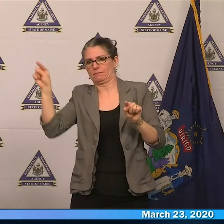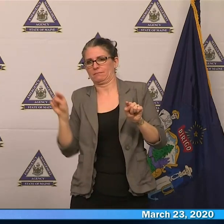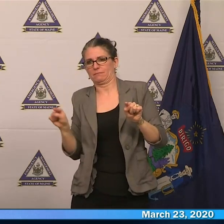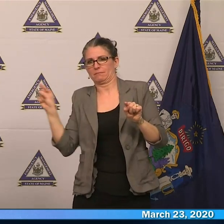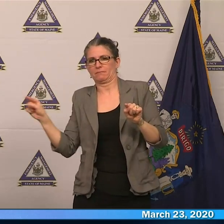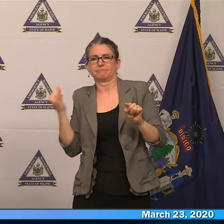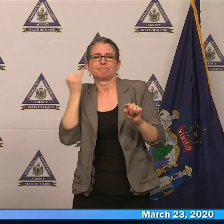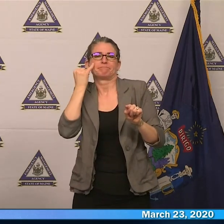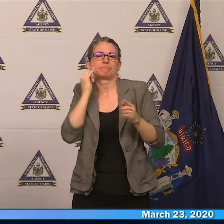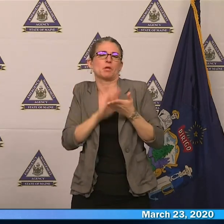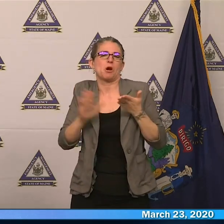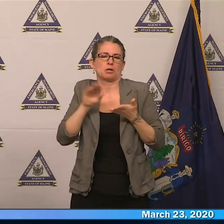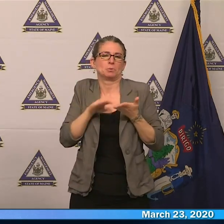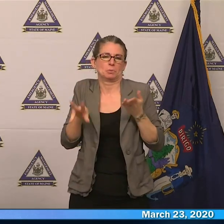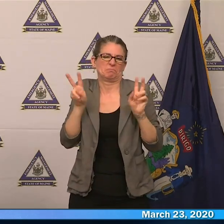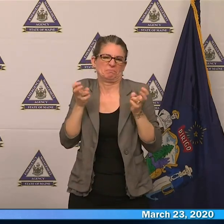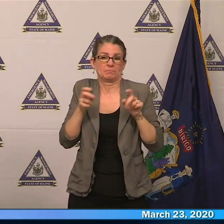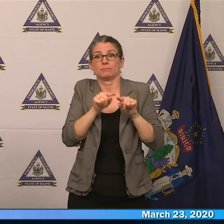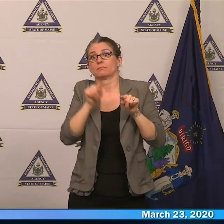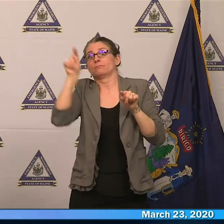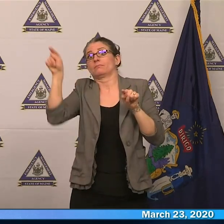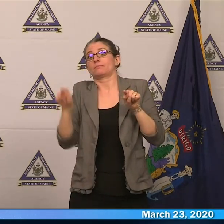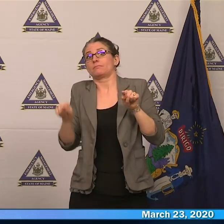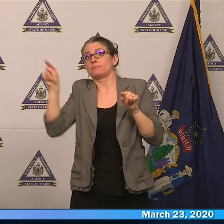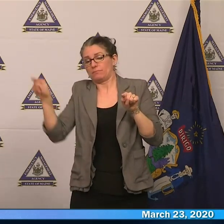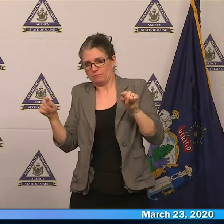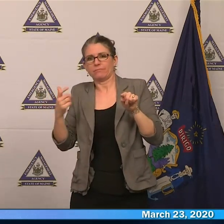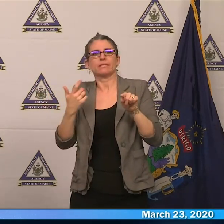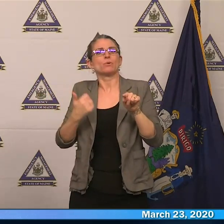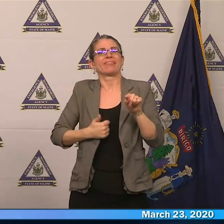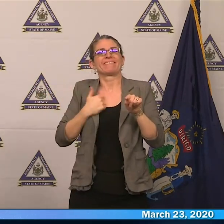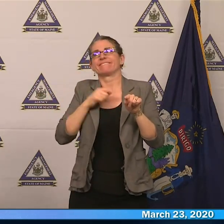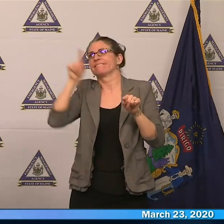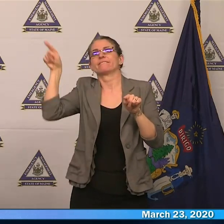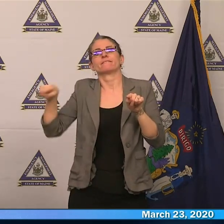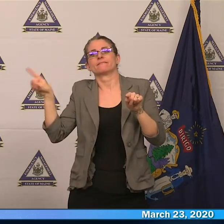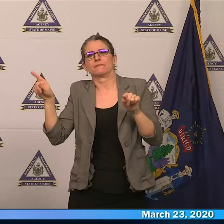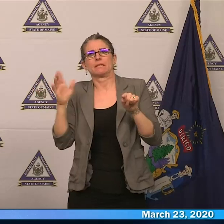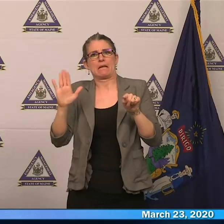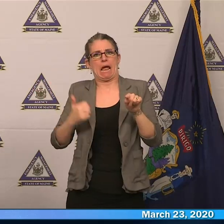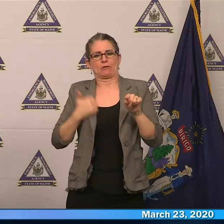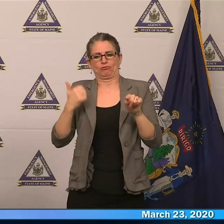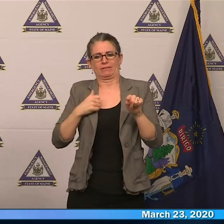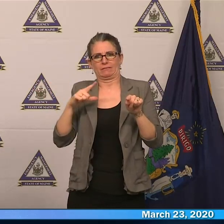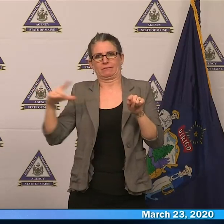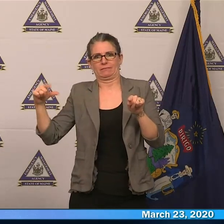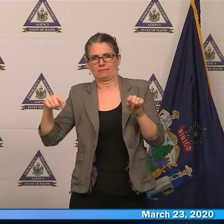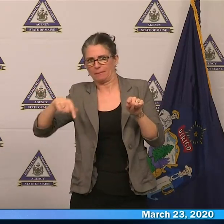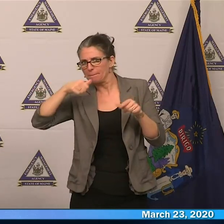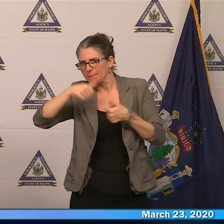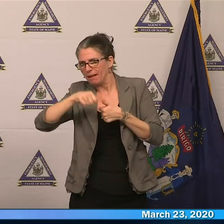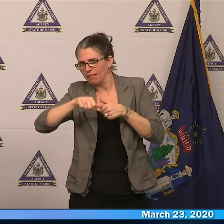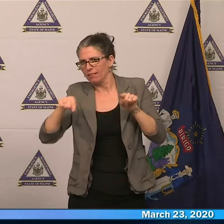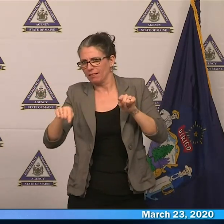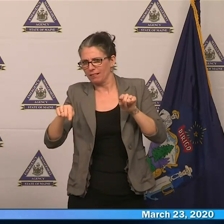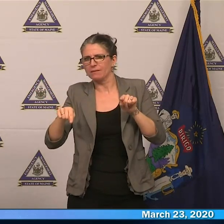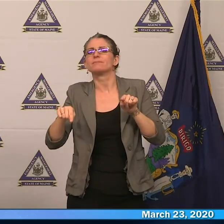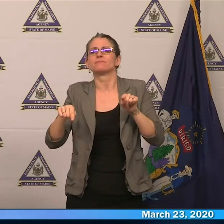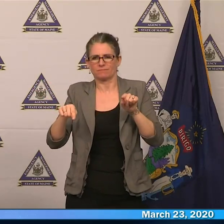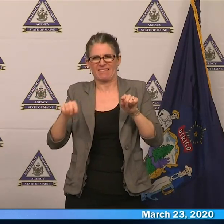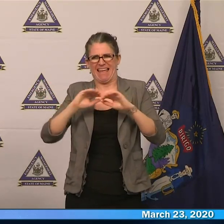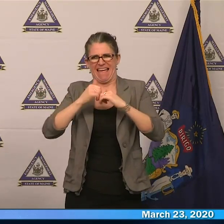here, which is how should we think about individuals who are in our communities who may or may not have